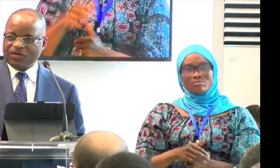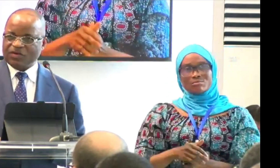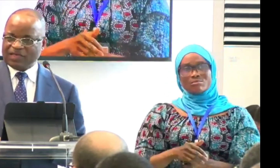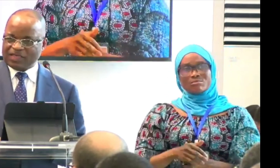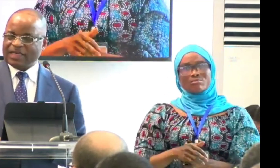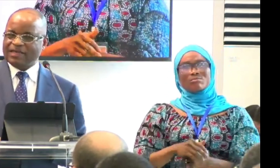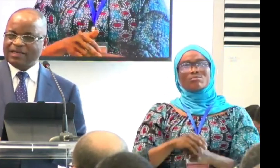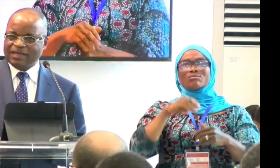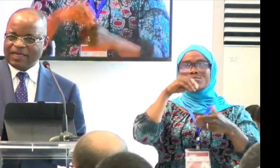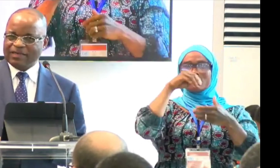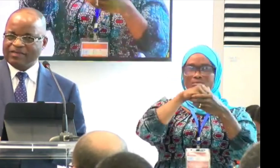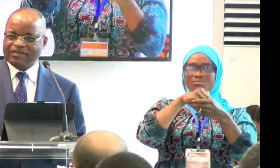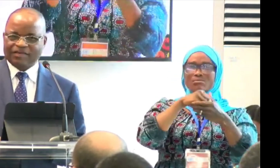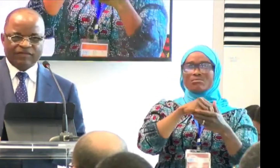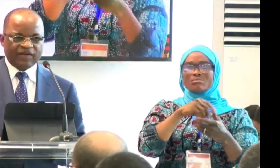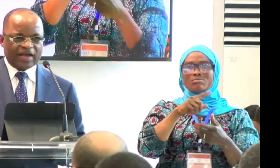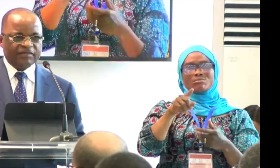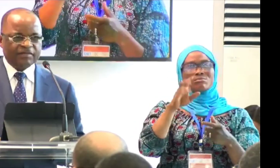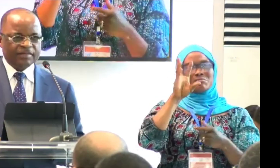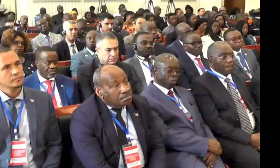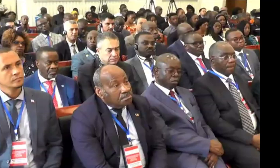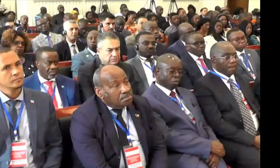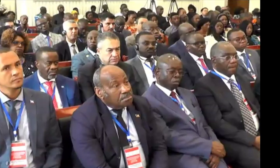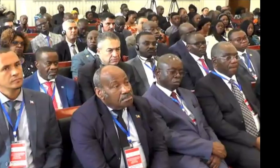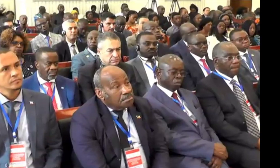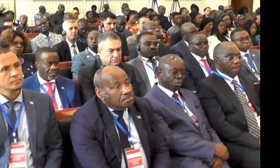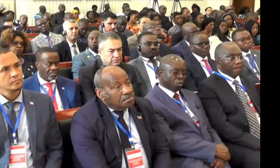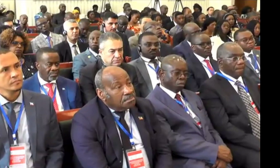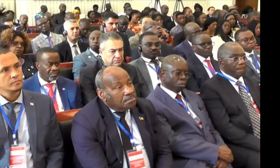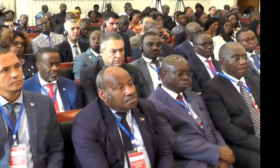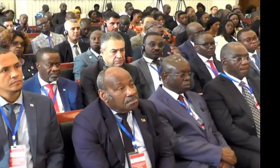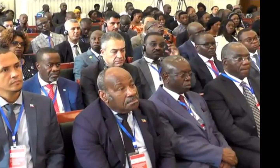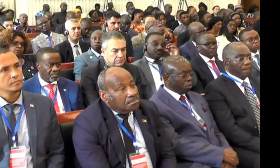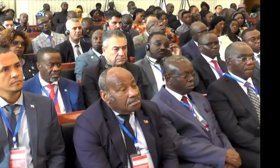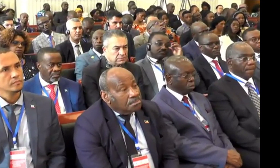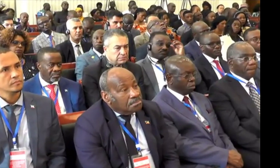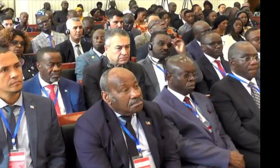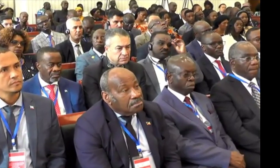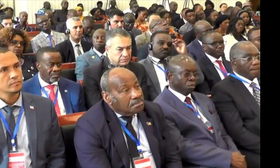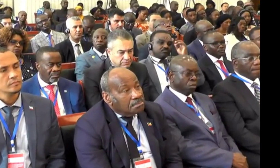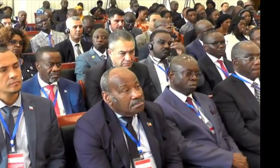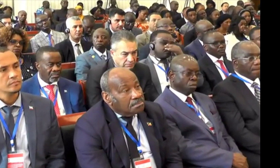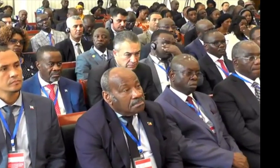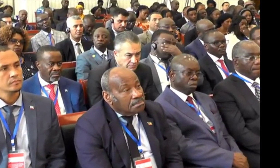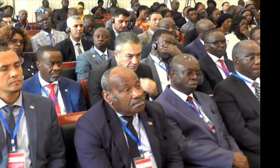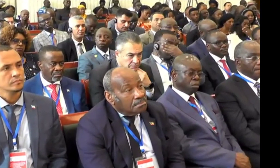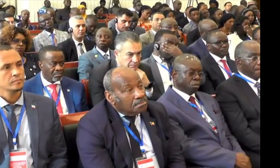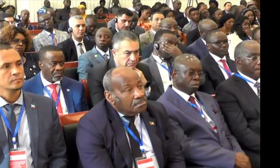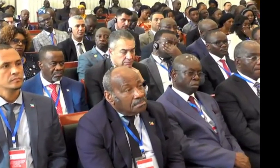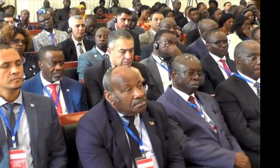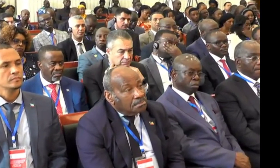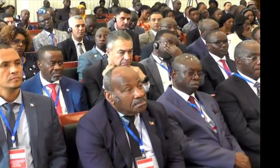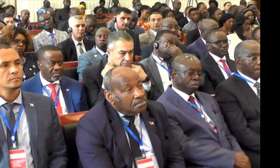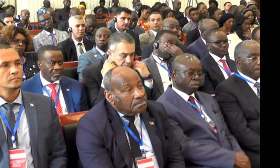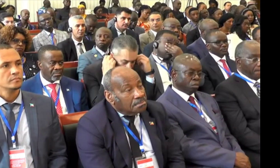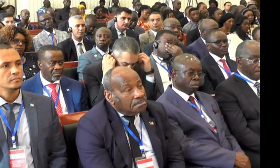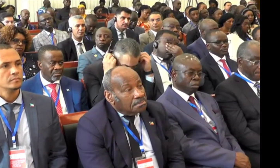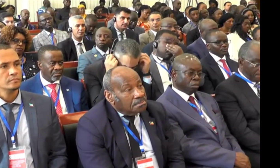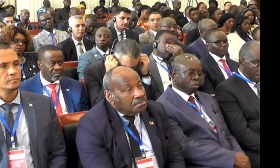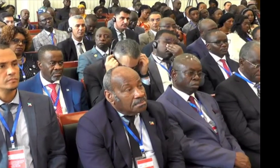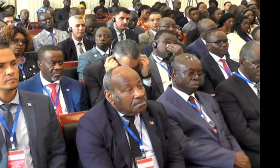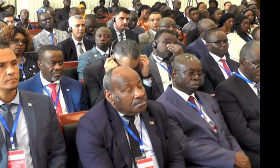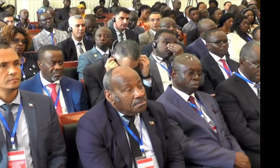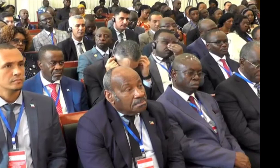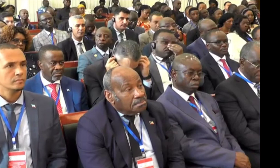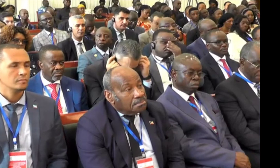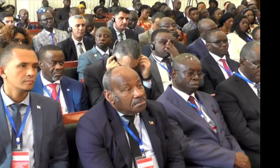even though in 1965 there were many African countries that had gained into it, but